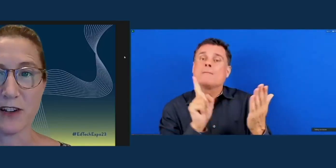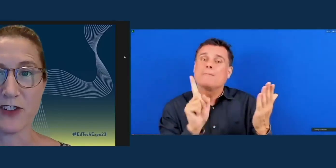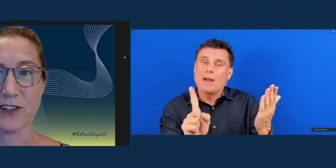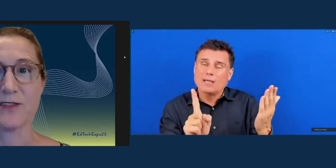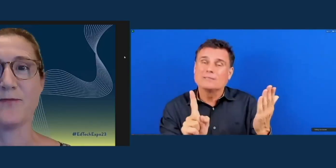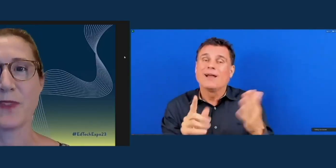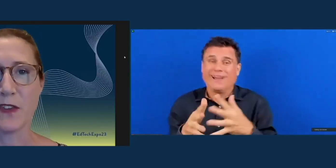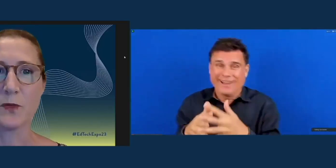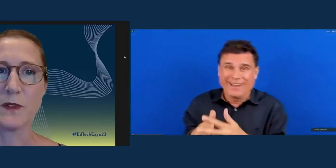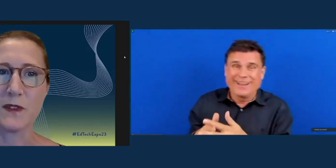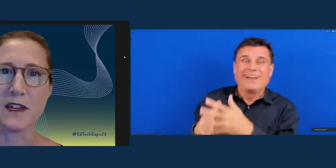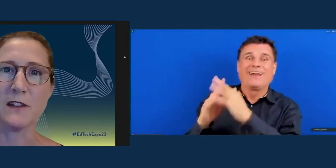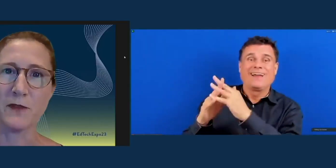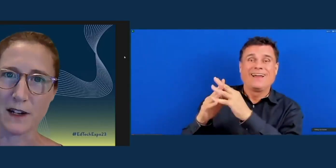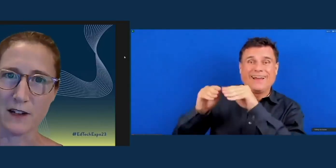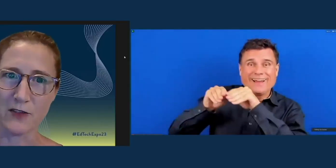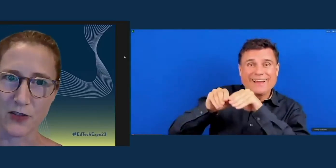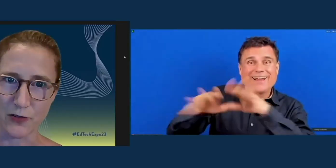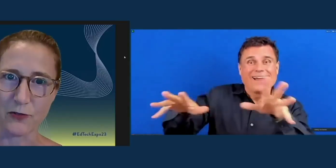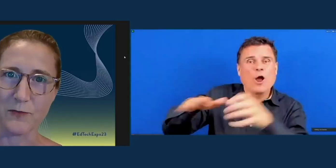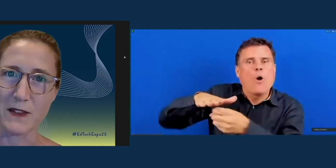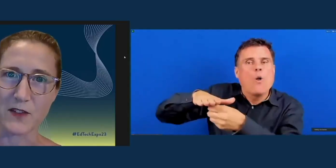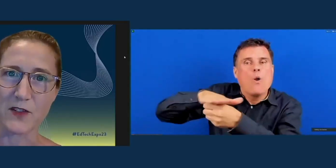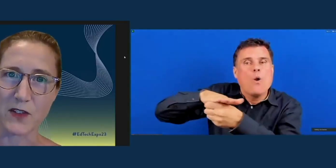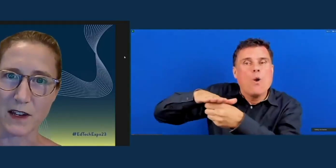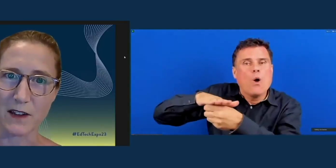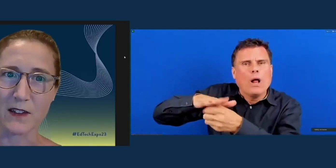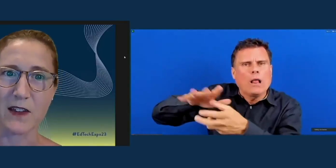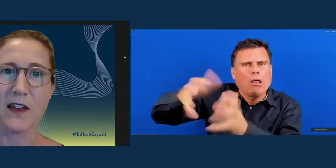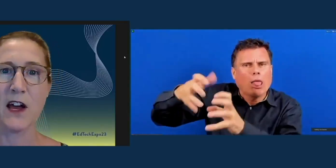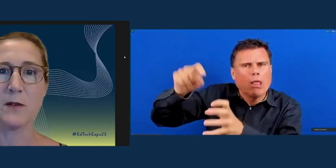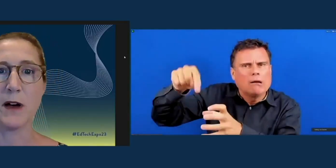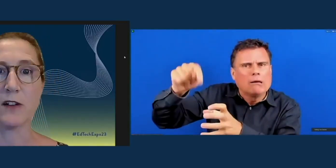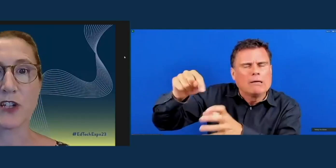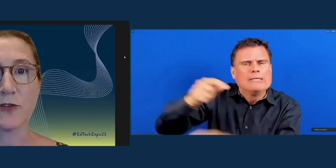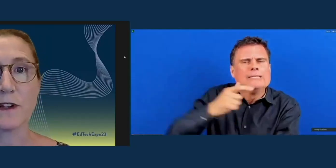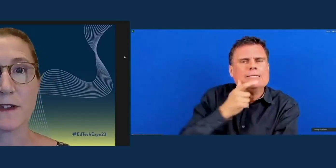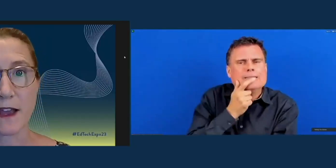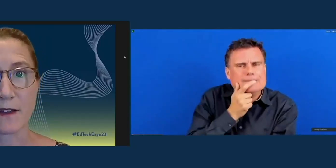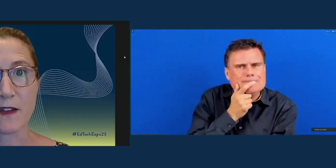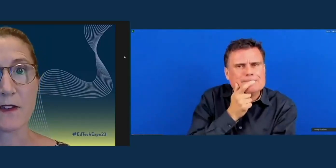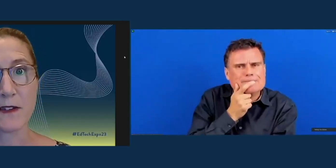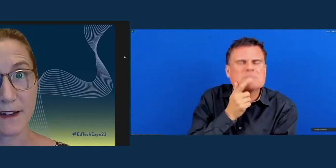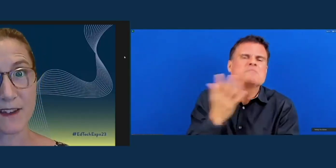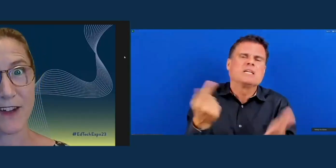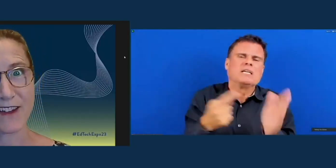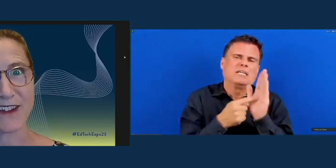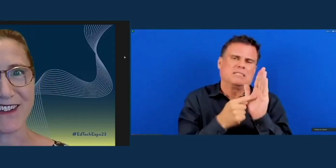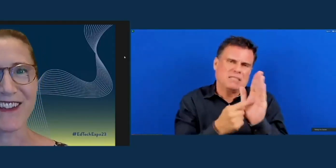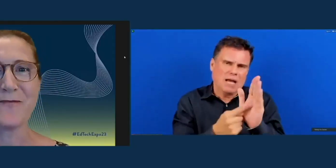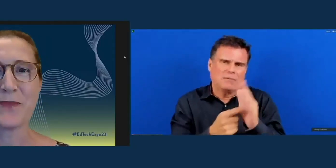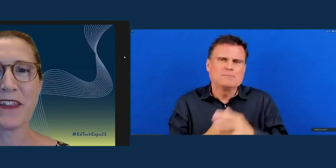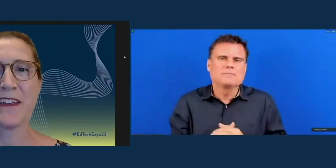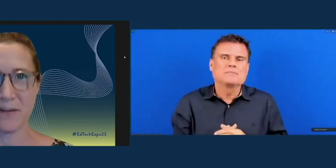undermine the project. This was seen in regard to misunderstandings about children's access to tech devices,